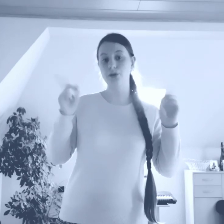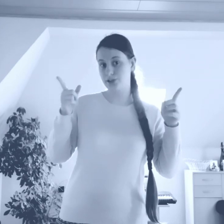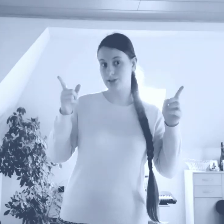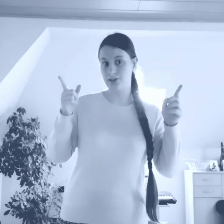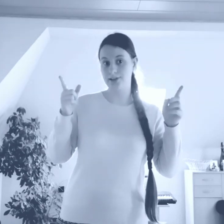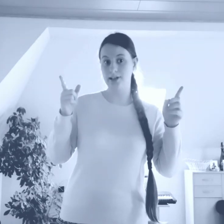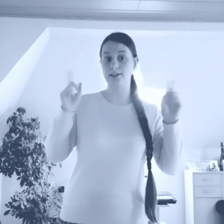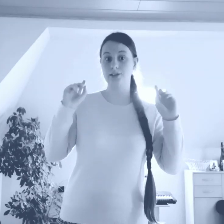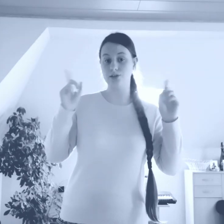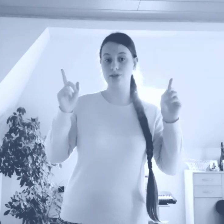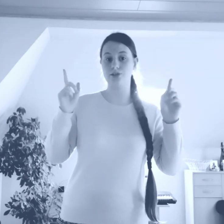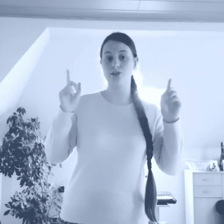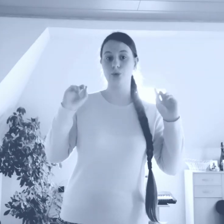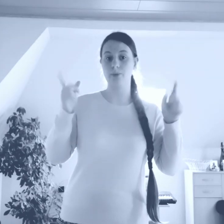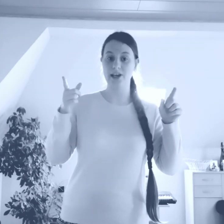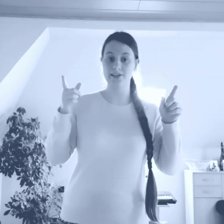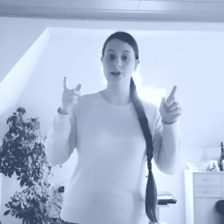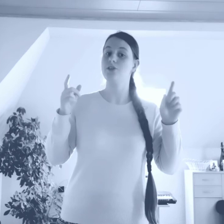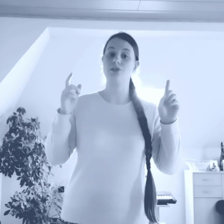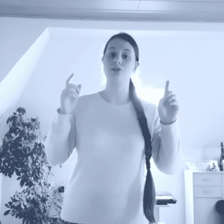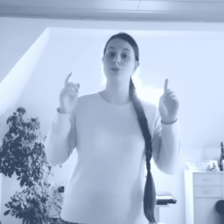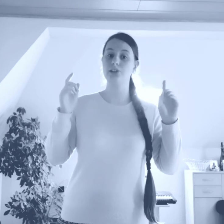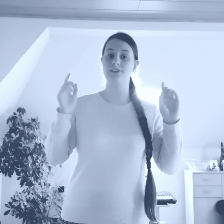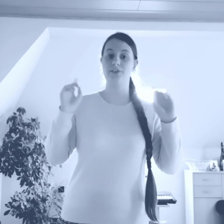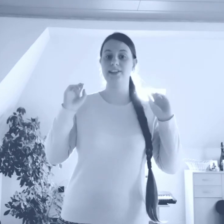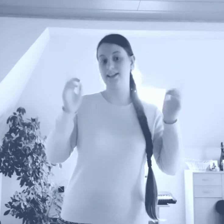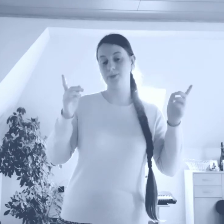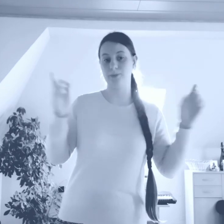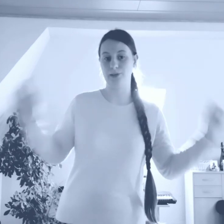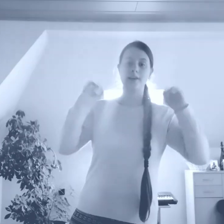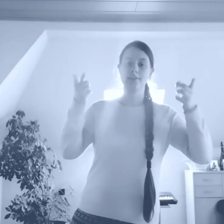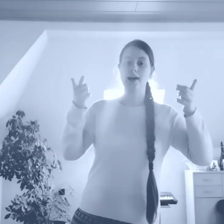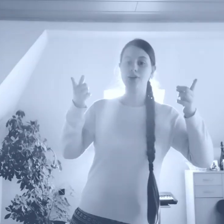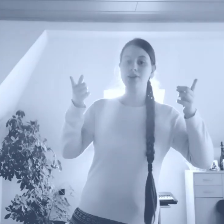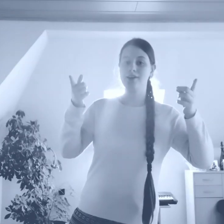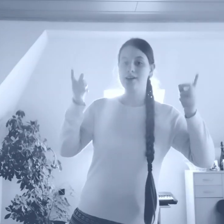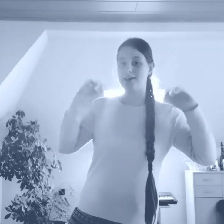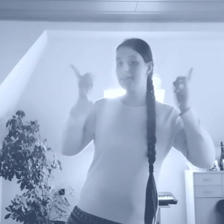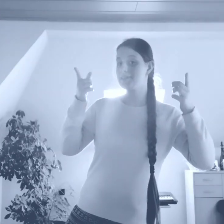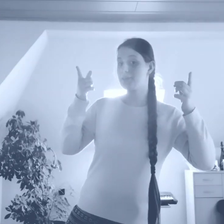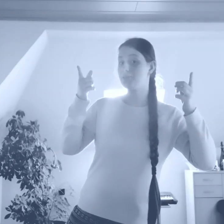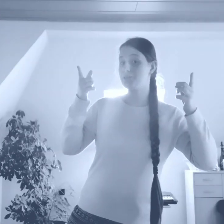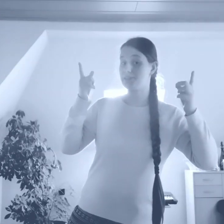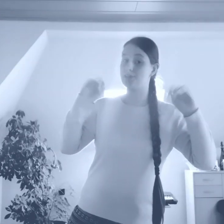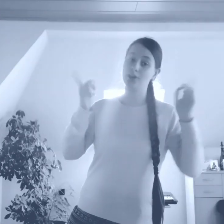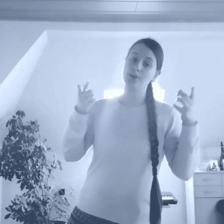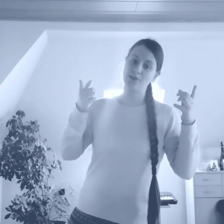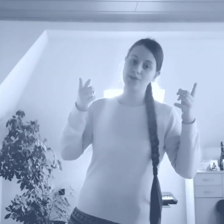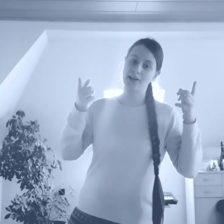to the doctor and also you should wear masks so you wouldn't infect other people. Now let's go to the coronavirus facts.